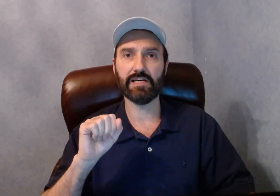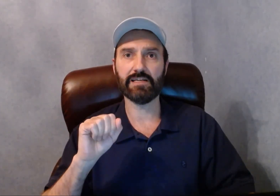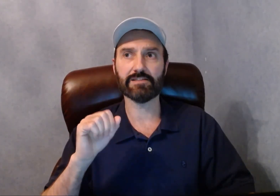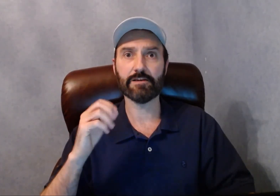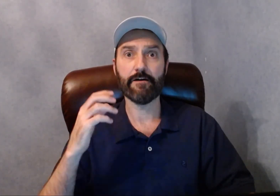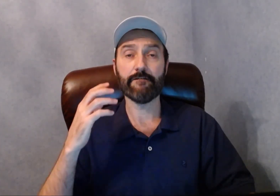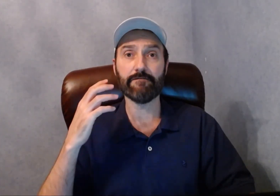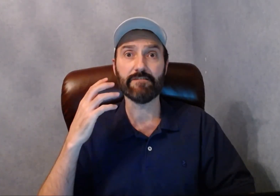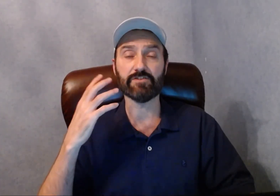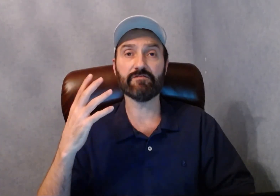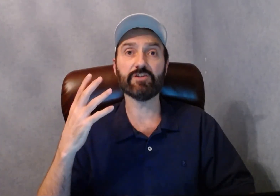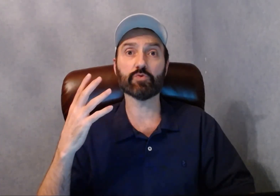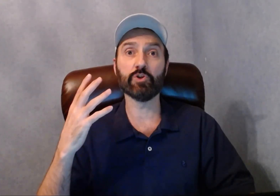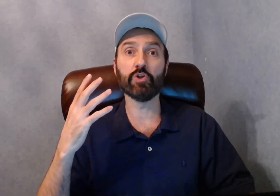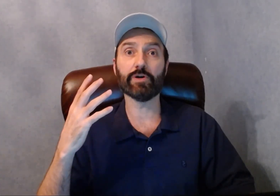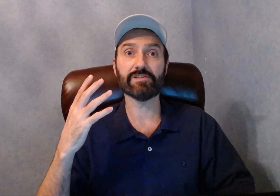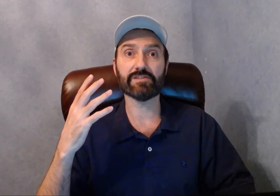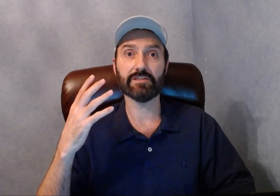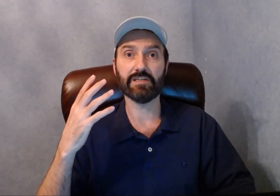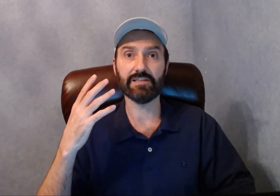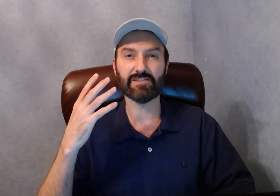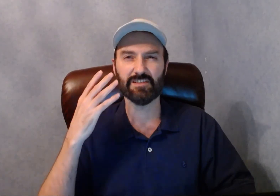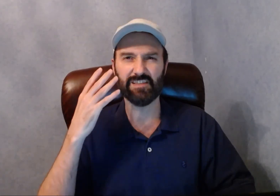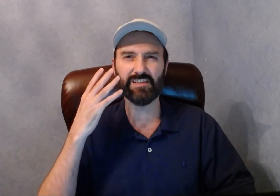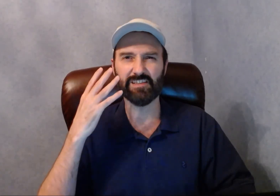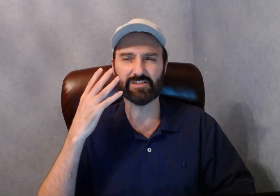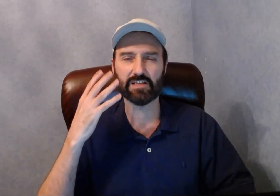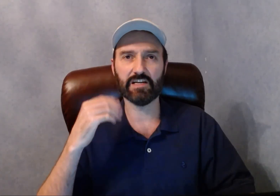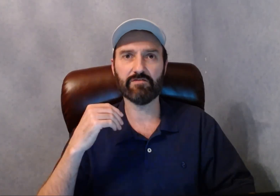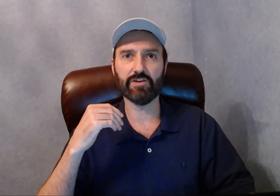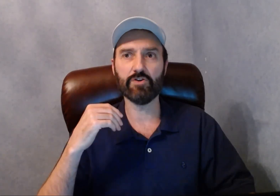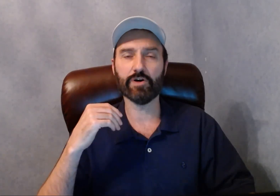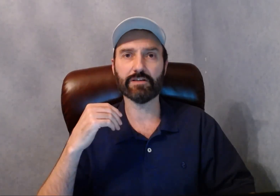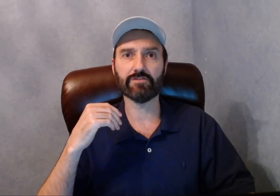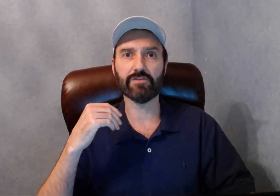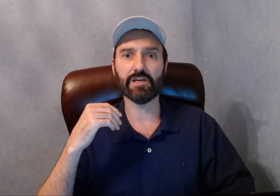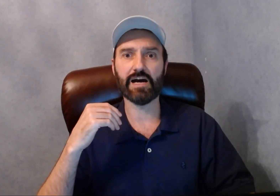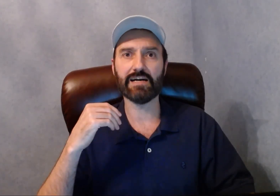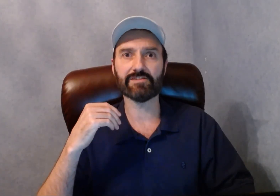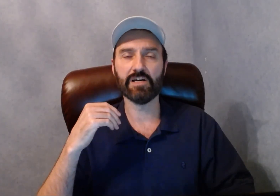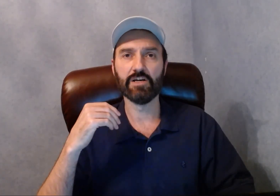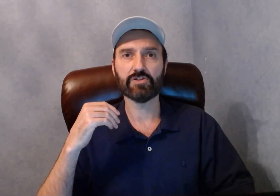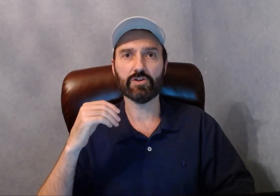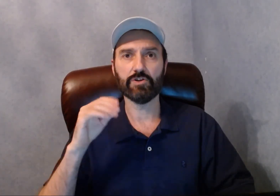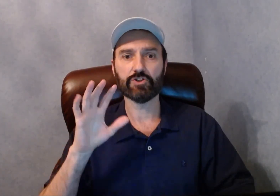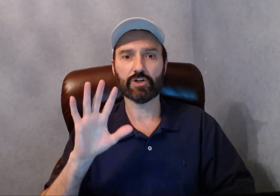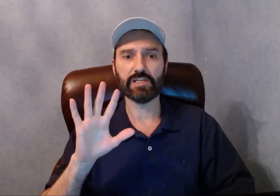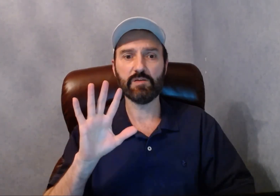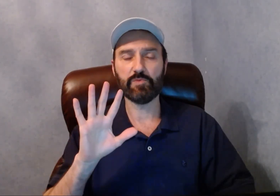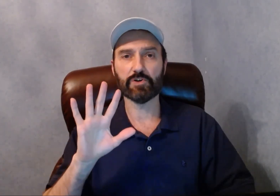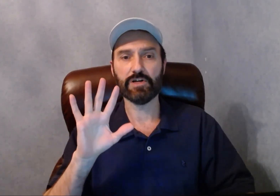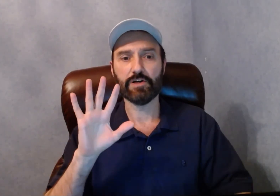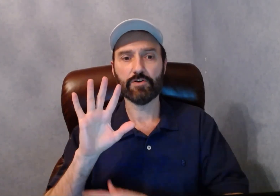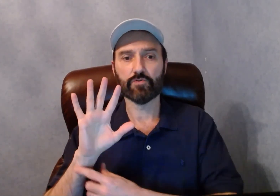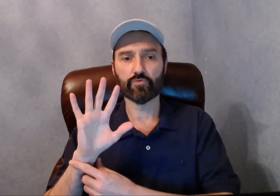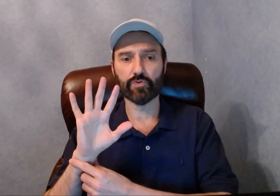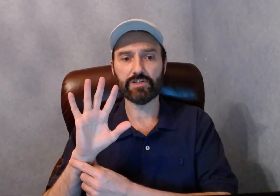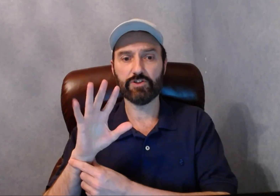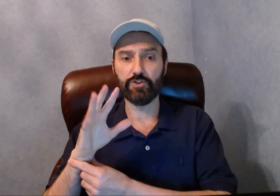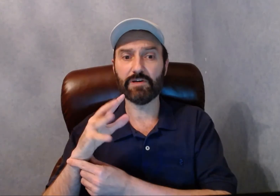it's visual noise. It's kind of annoying to the eyes. So try to keep your wrist, you do have to move